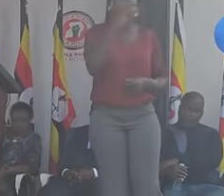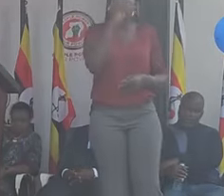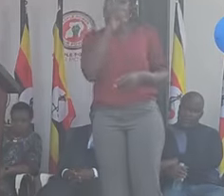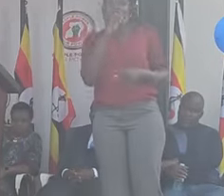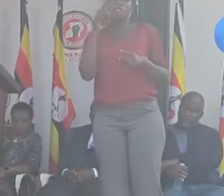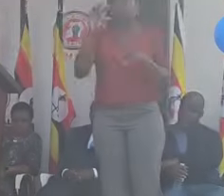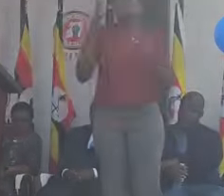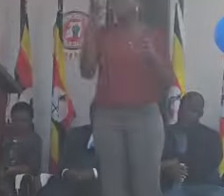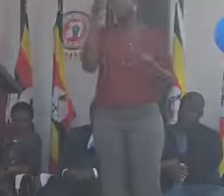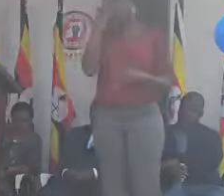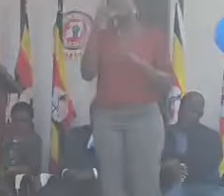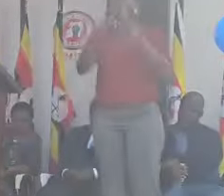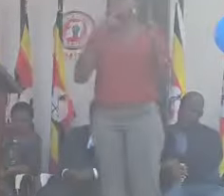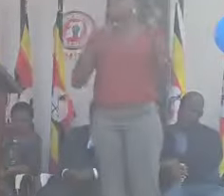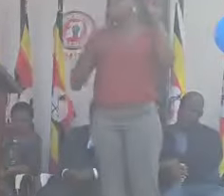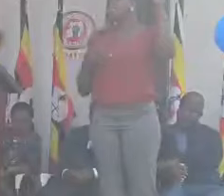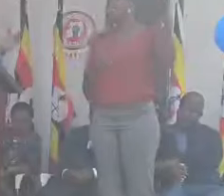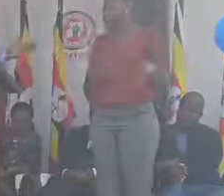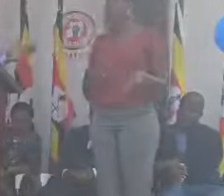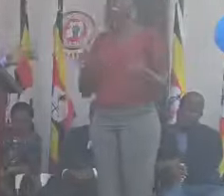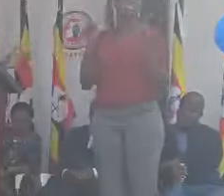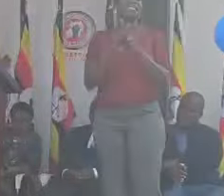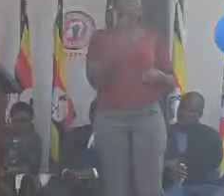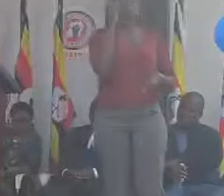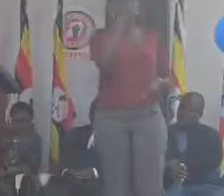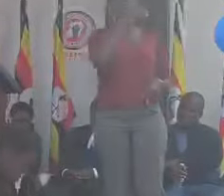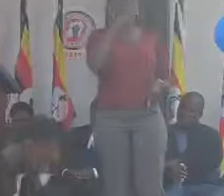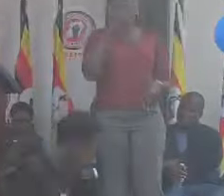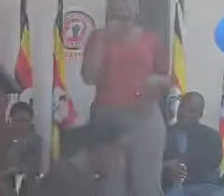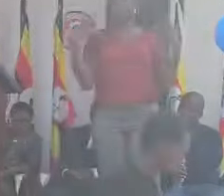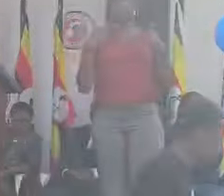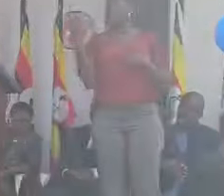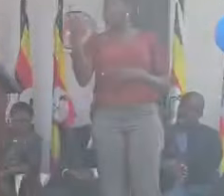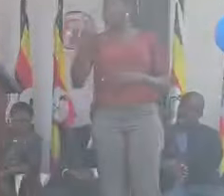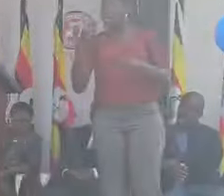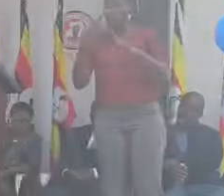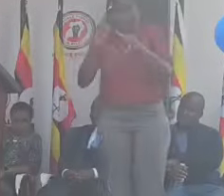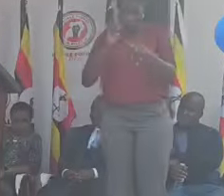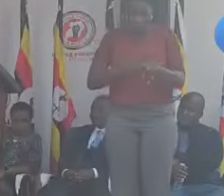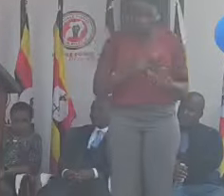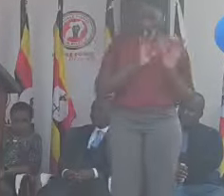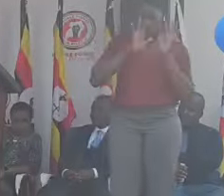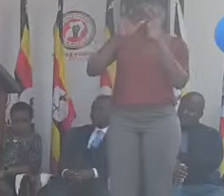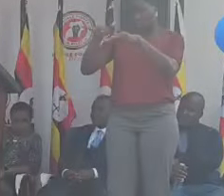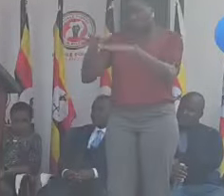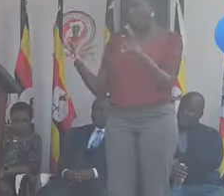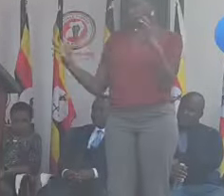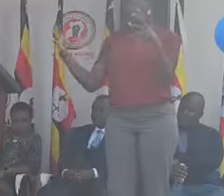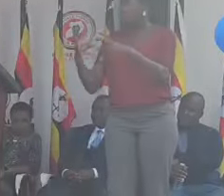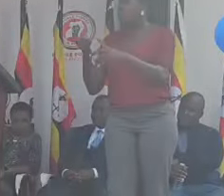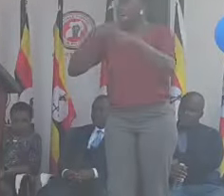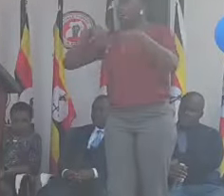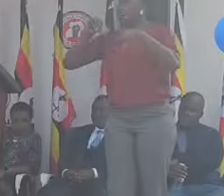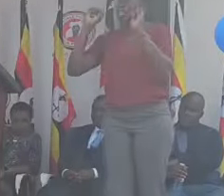bero basadase ono musajja tumutabuti na yenga twakunganye